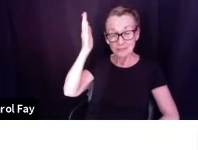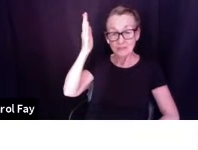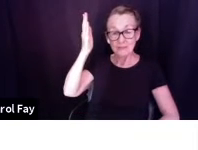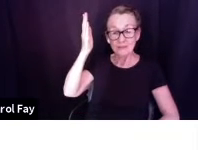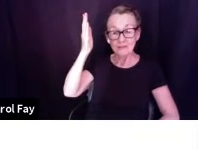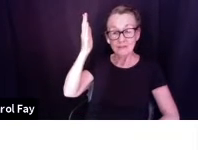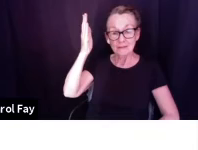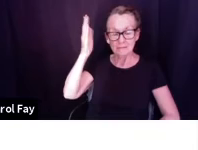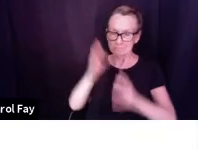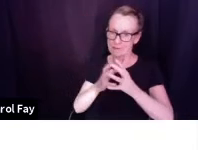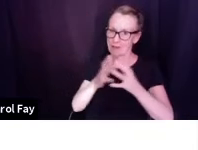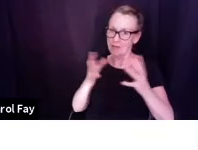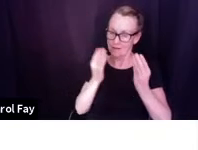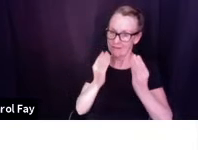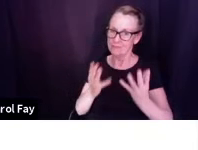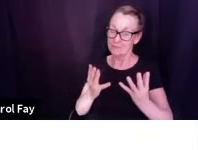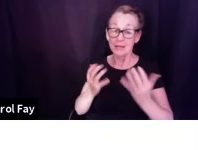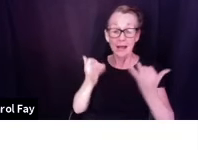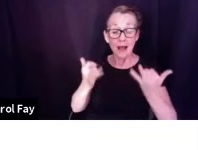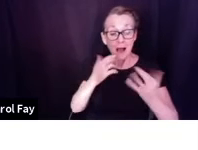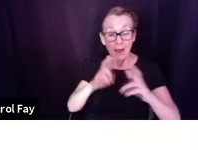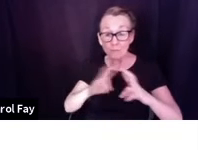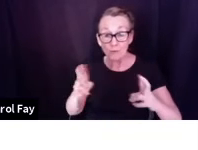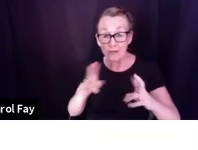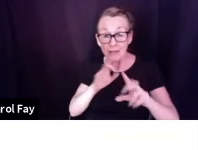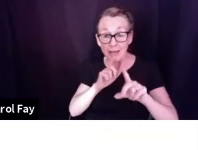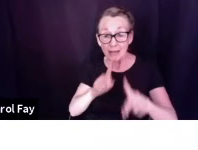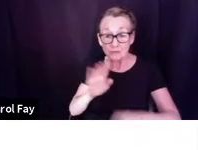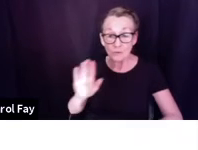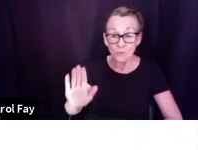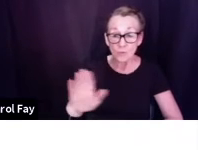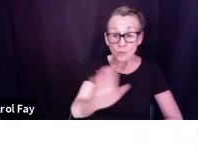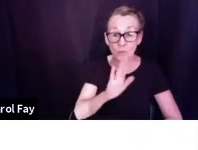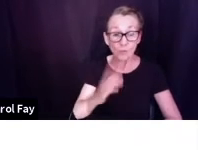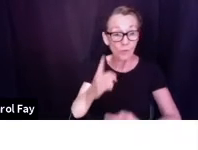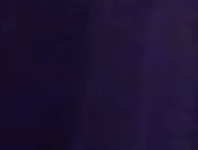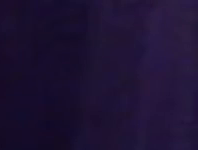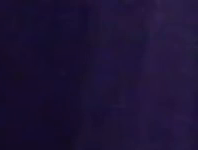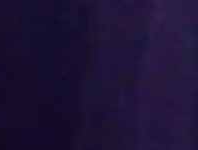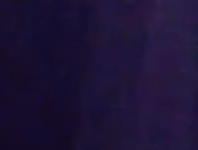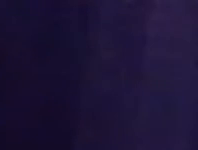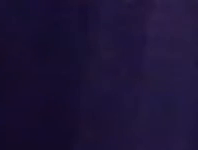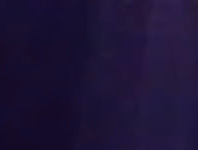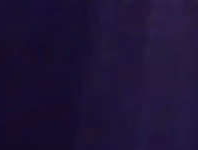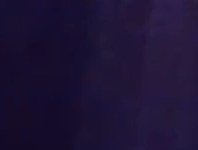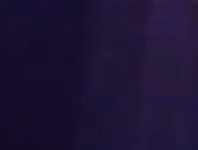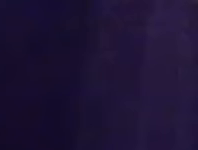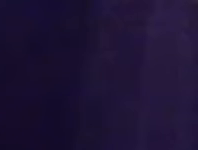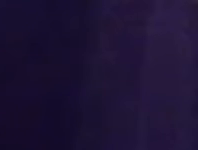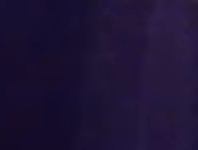a wealth of information. Now I'm ready to take questions if anybody has any, and I'll do my best to answer